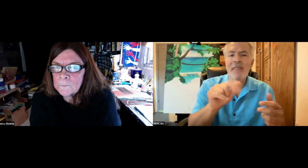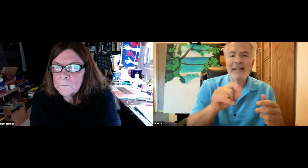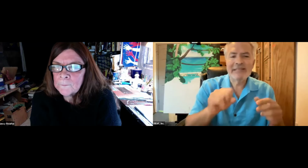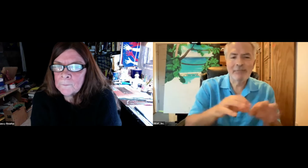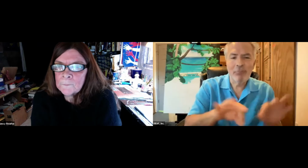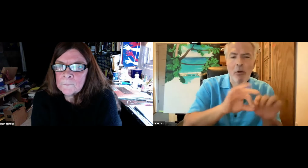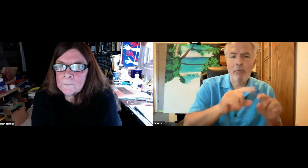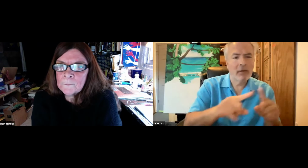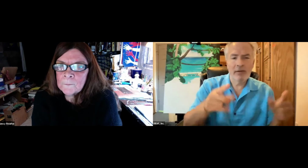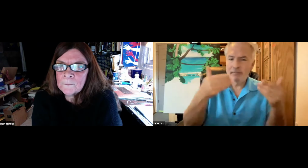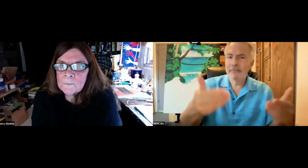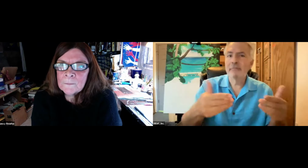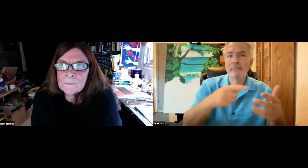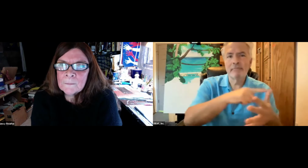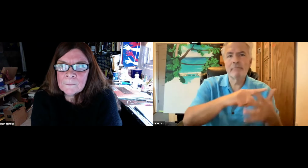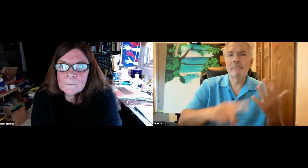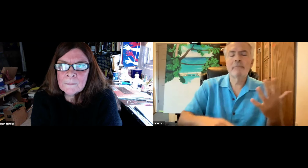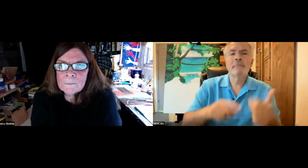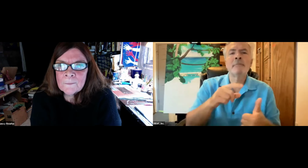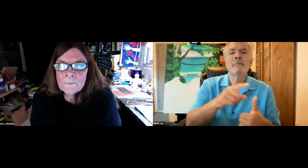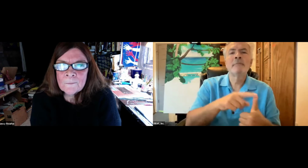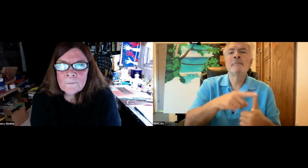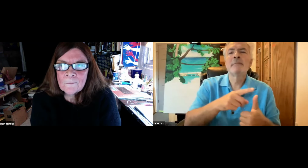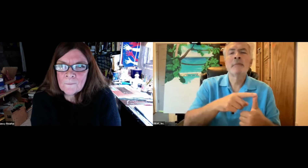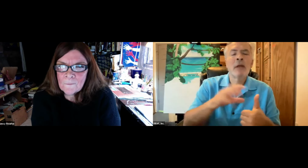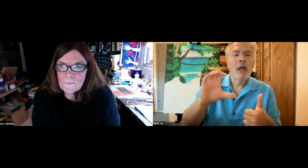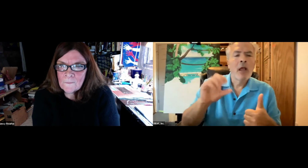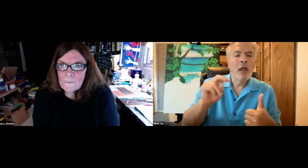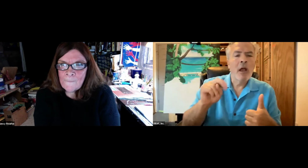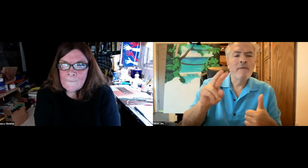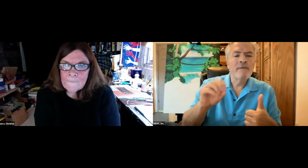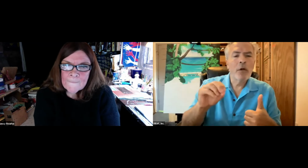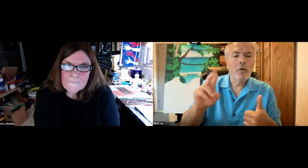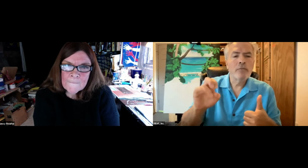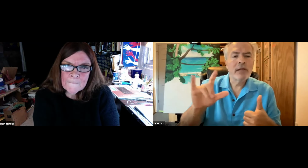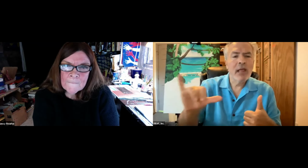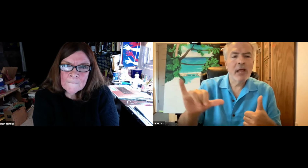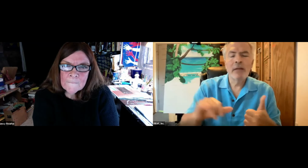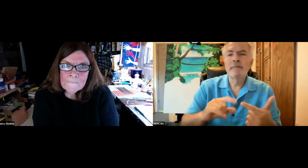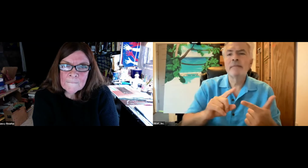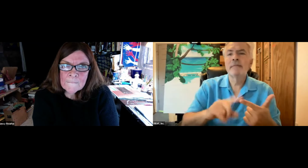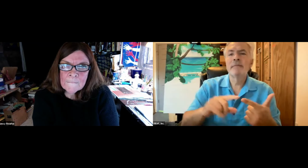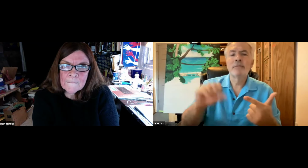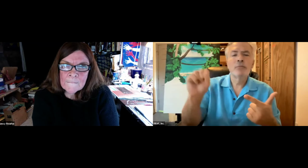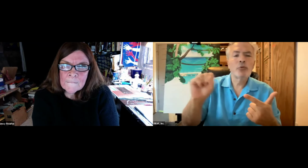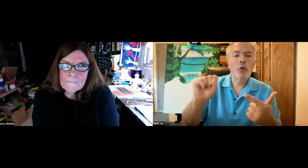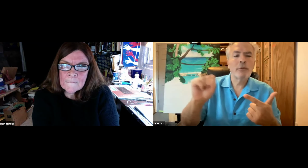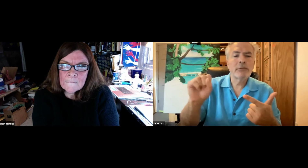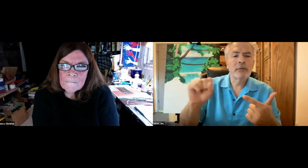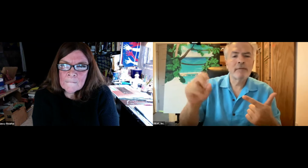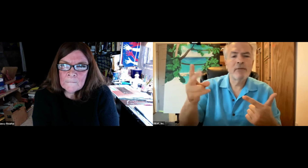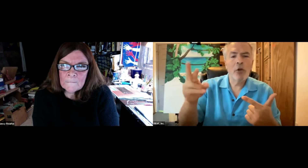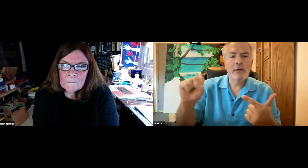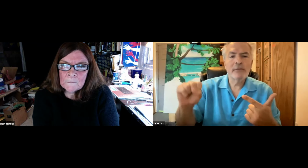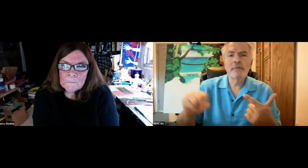sponsors that were still important. Sorenson,